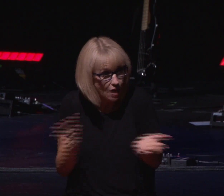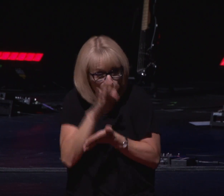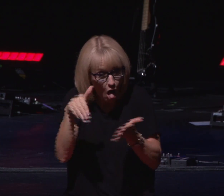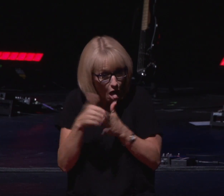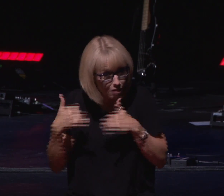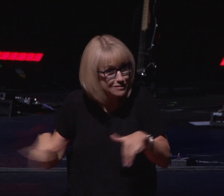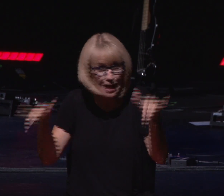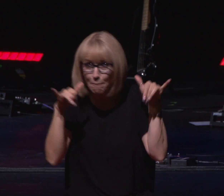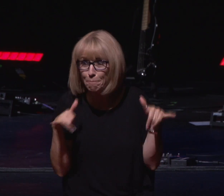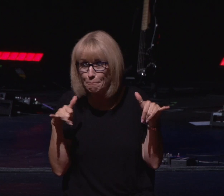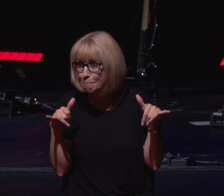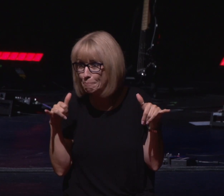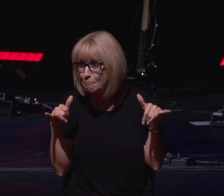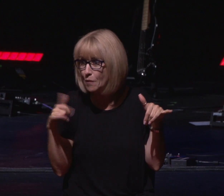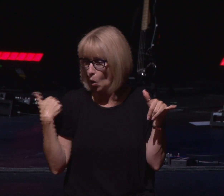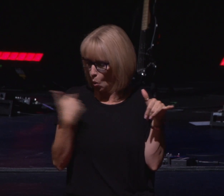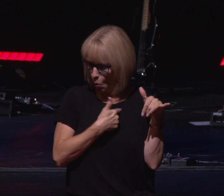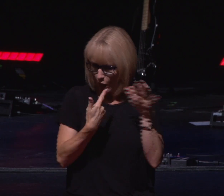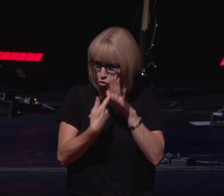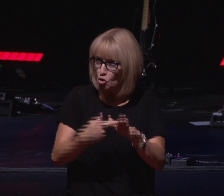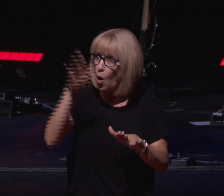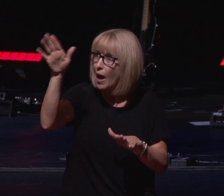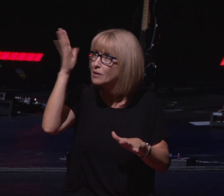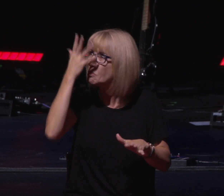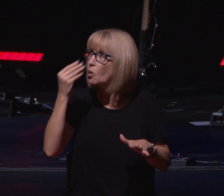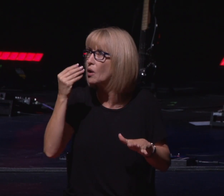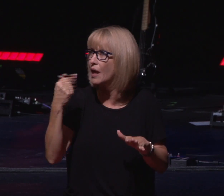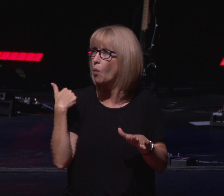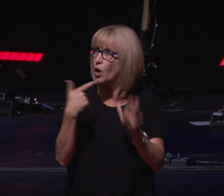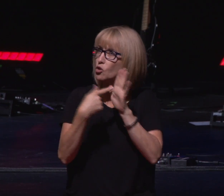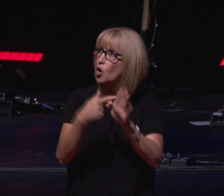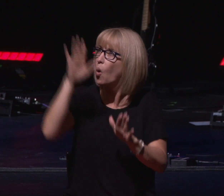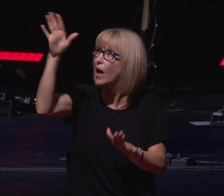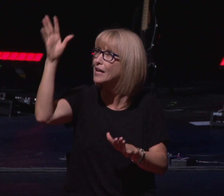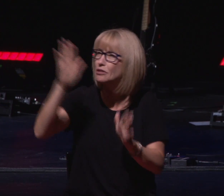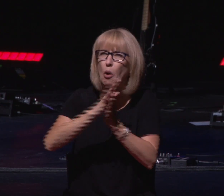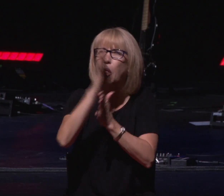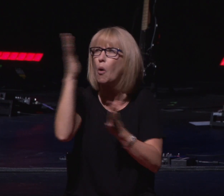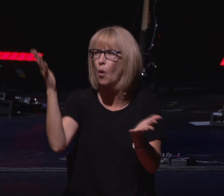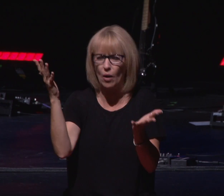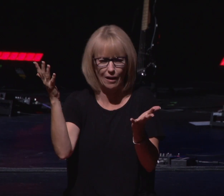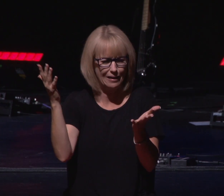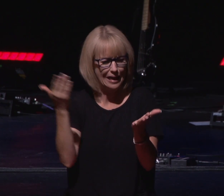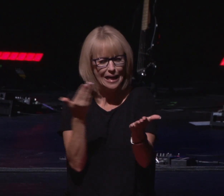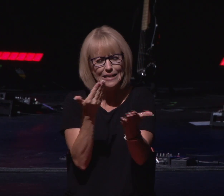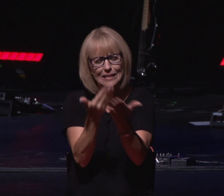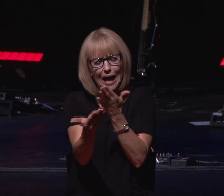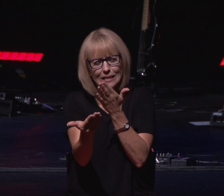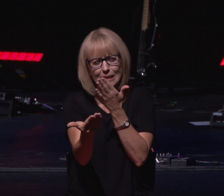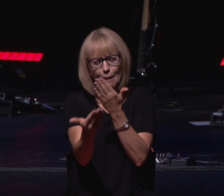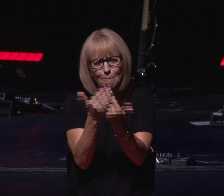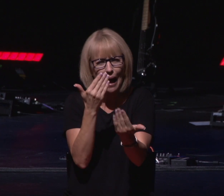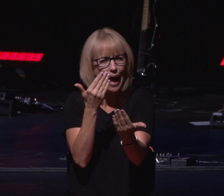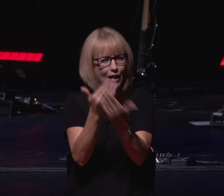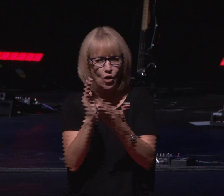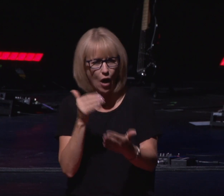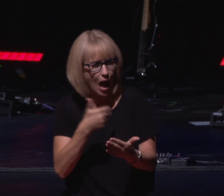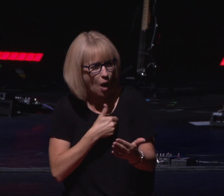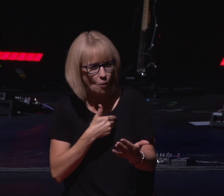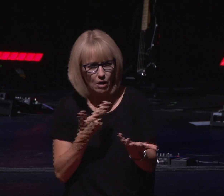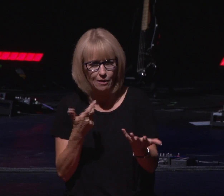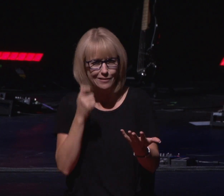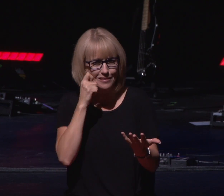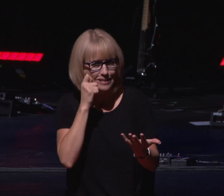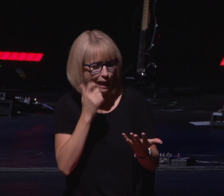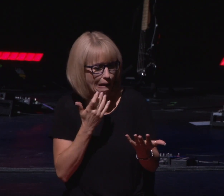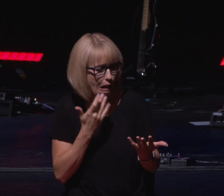come together and we reflect his beauty and his glory and who he is, regardless of our sin, our races, our skin color,